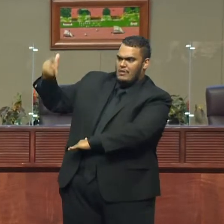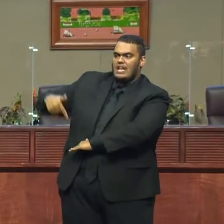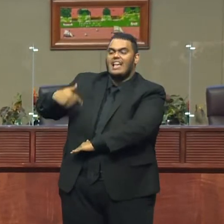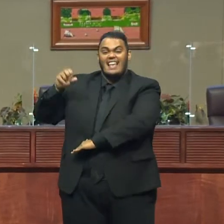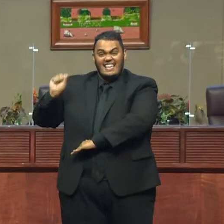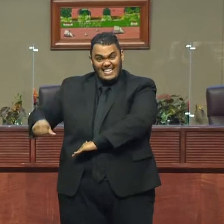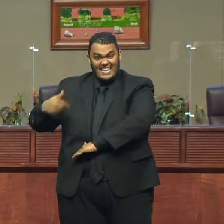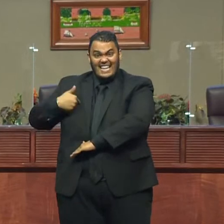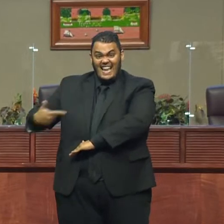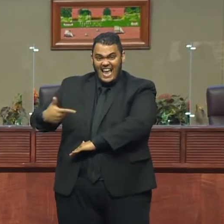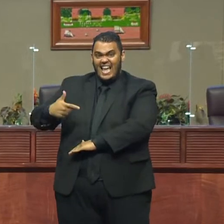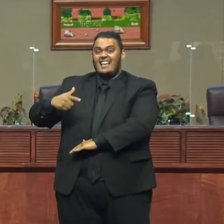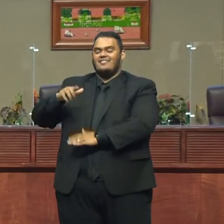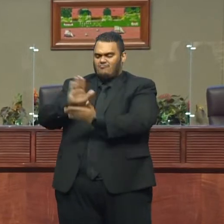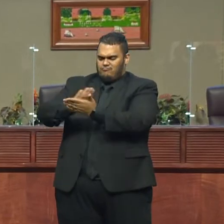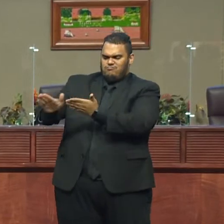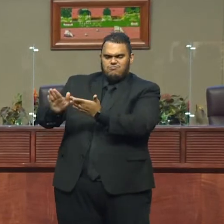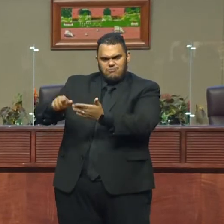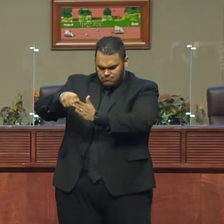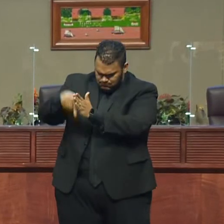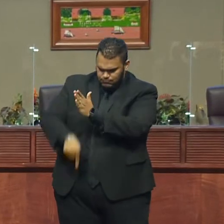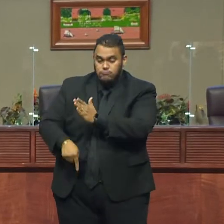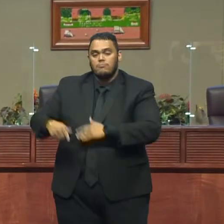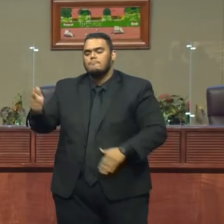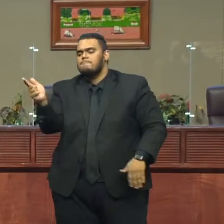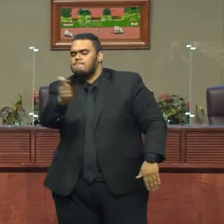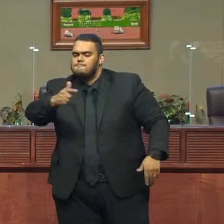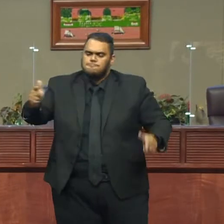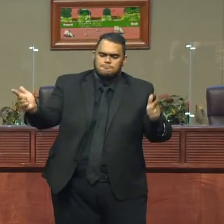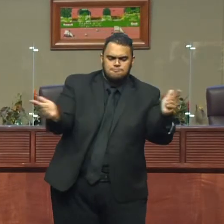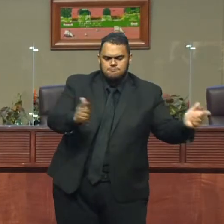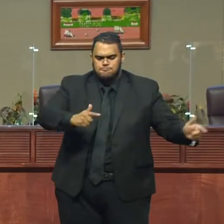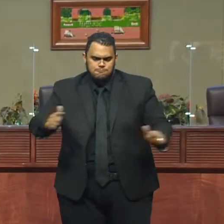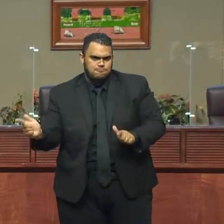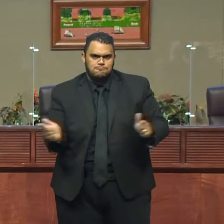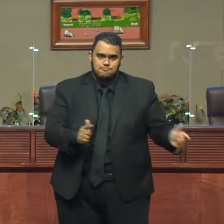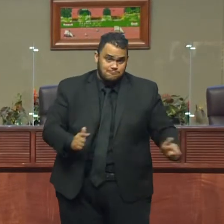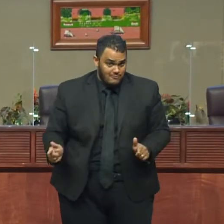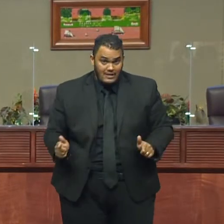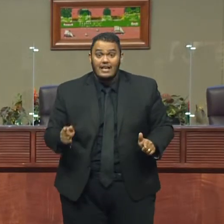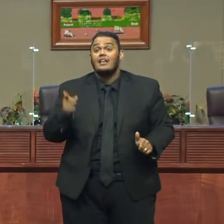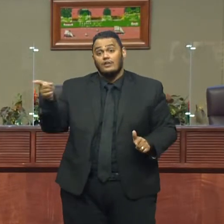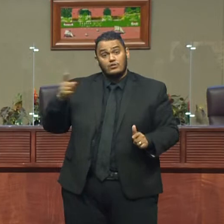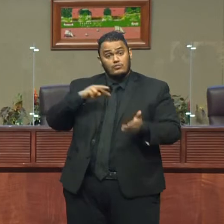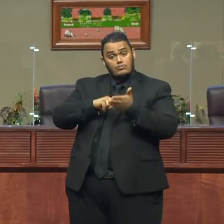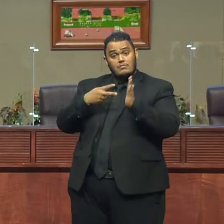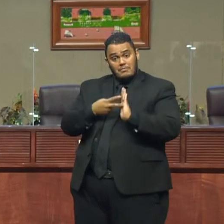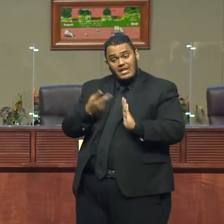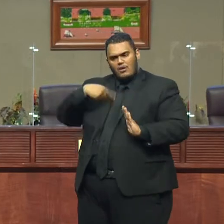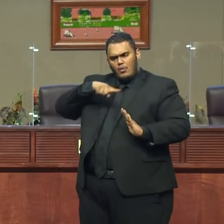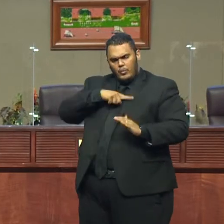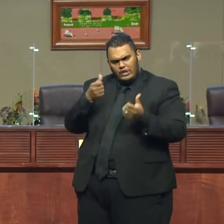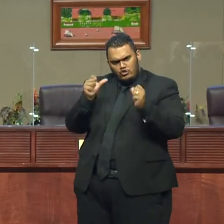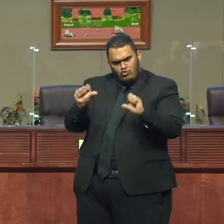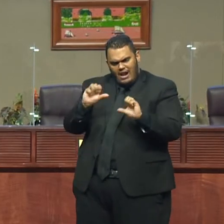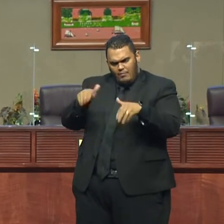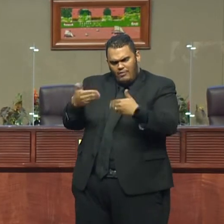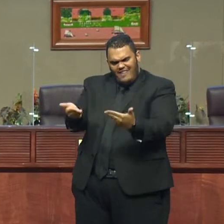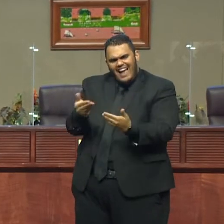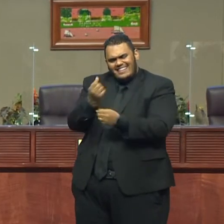stair rails, and waste bins. So we are being diligent in providing a safe and enjoyable environment to everyone in our